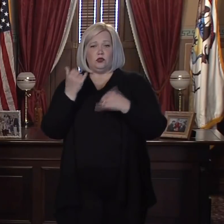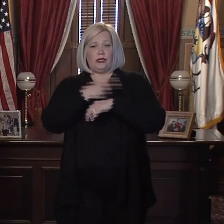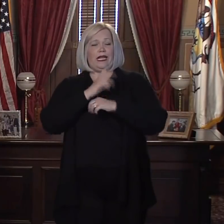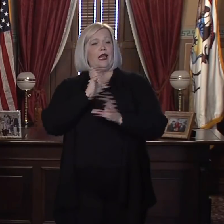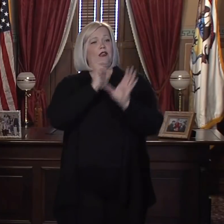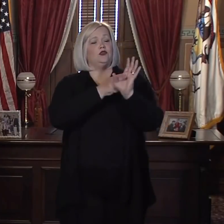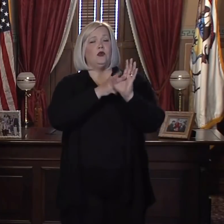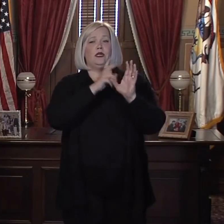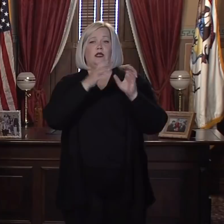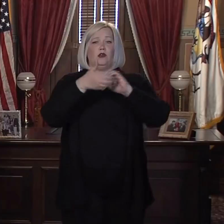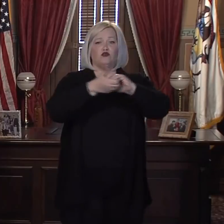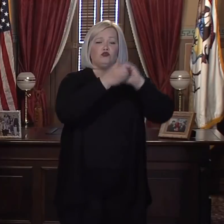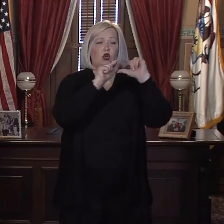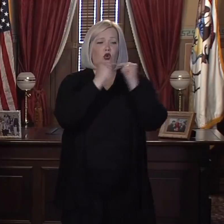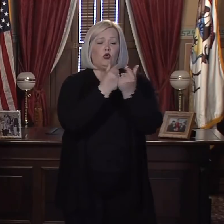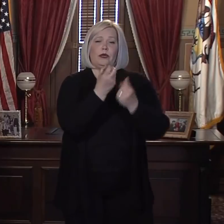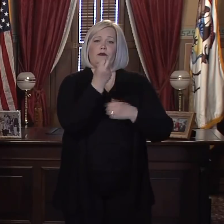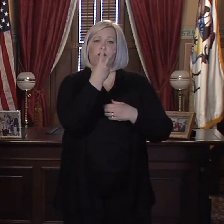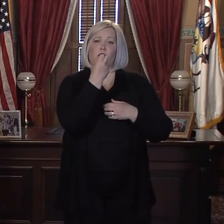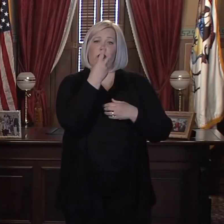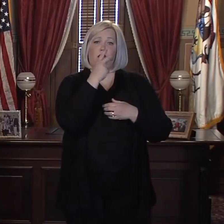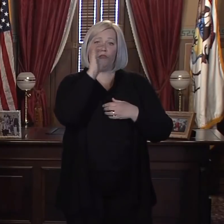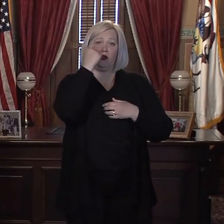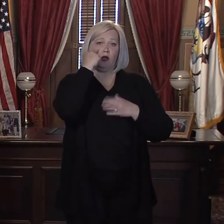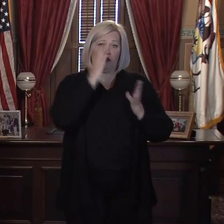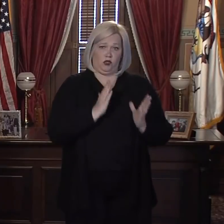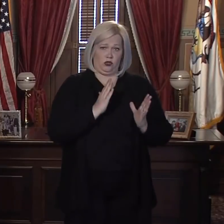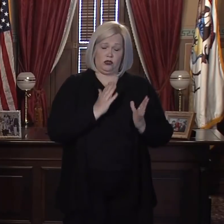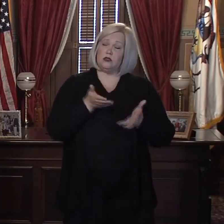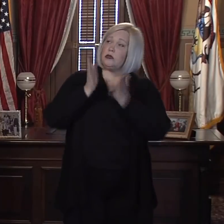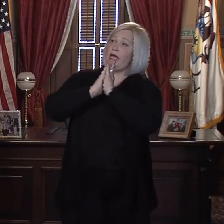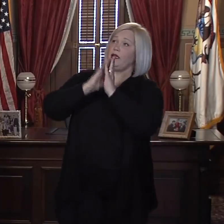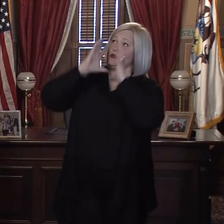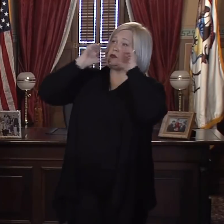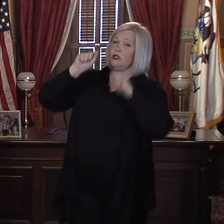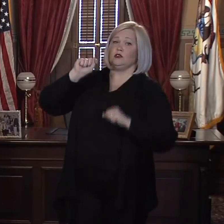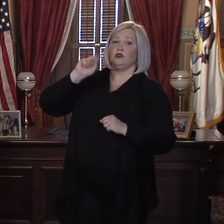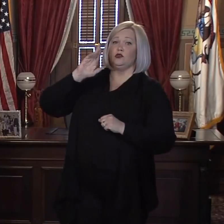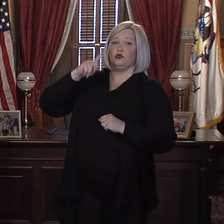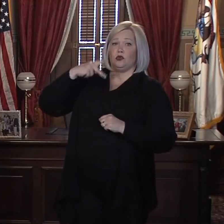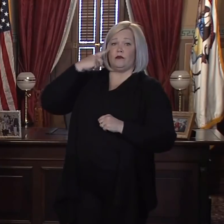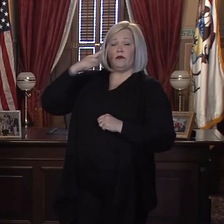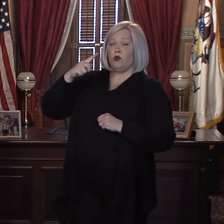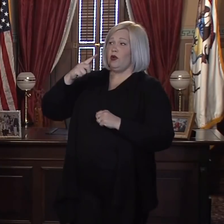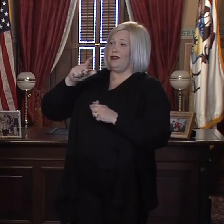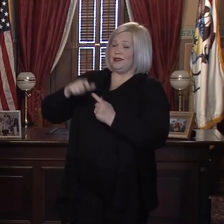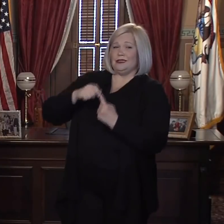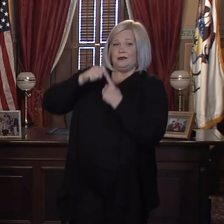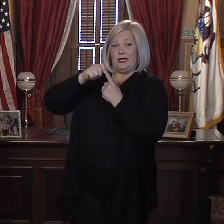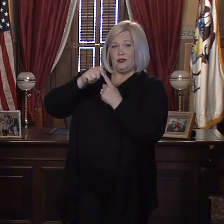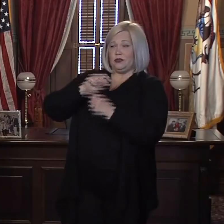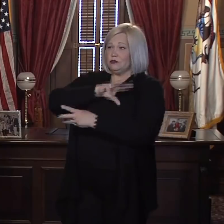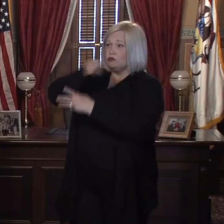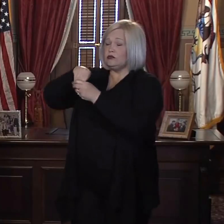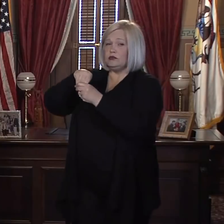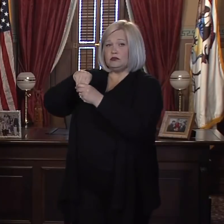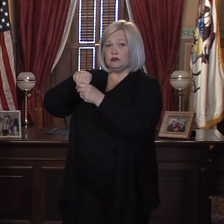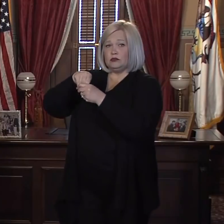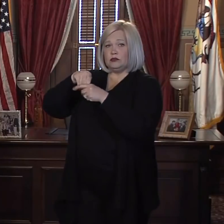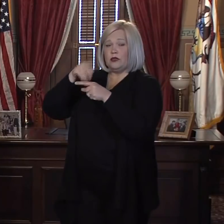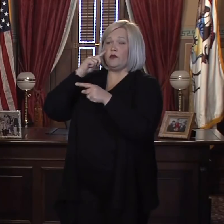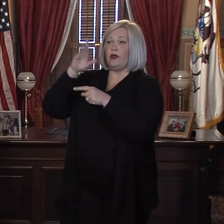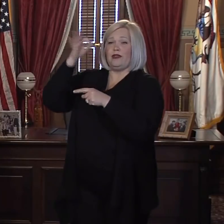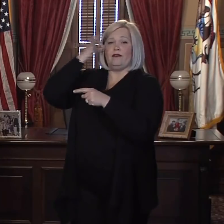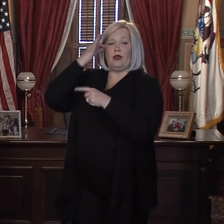governors who asked President Trump to allow for a special enrollment period of at least 30 days on the federal health